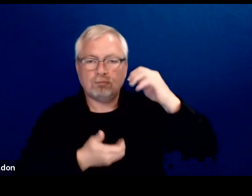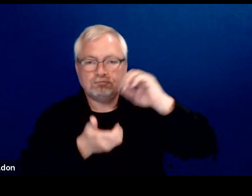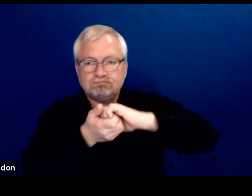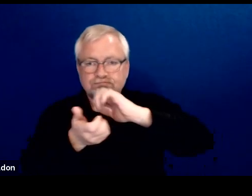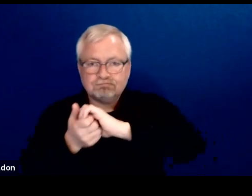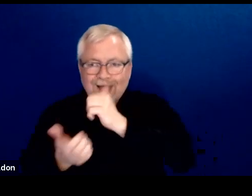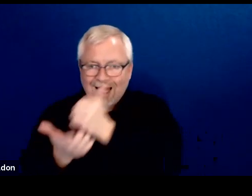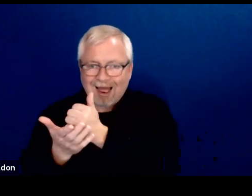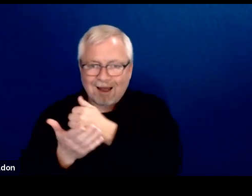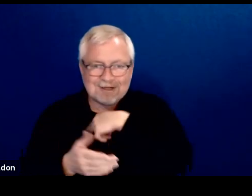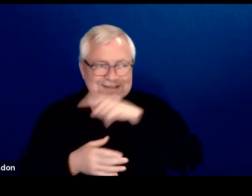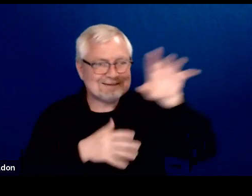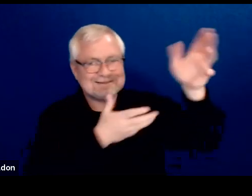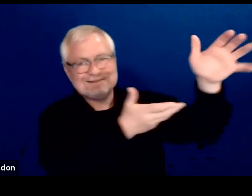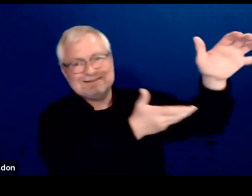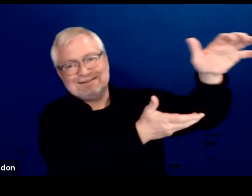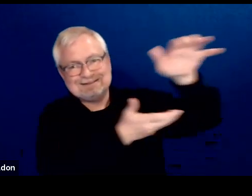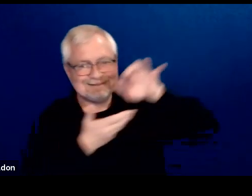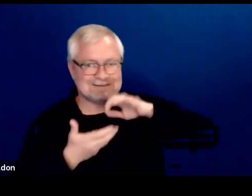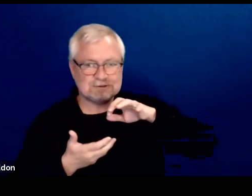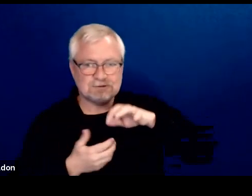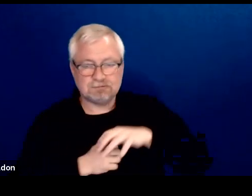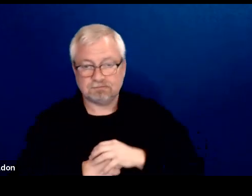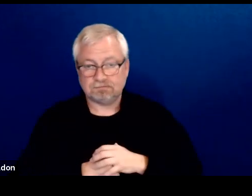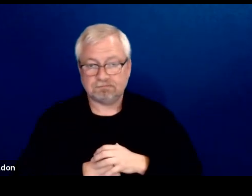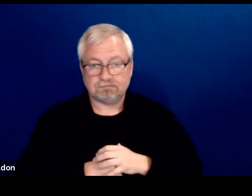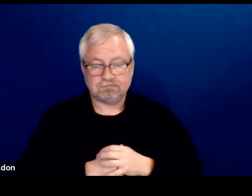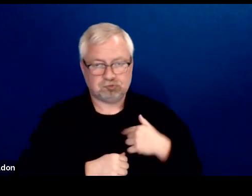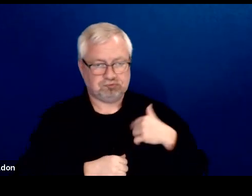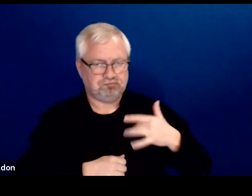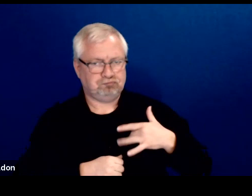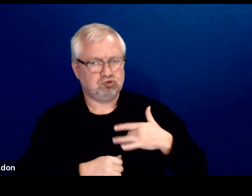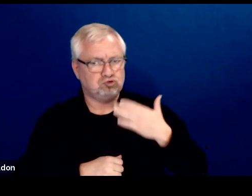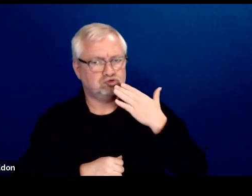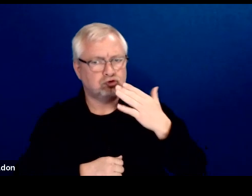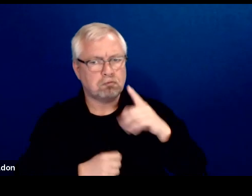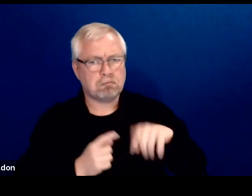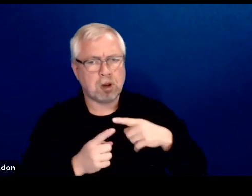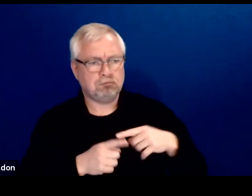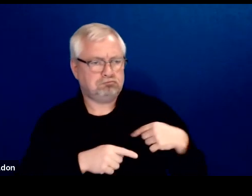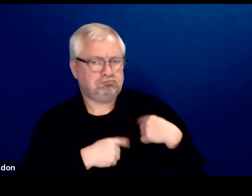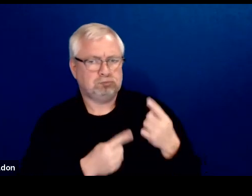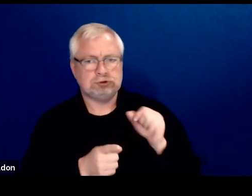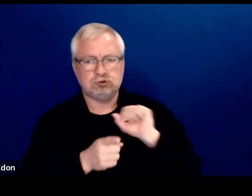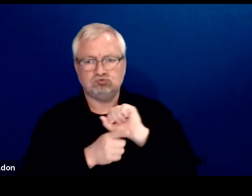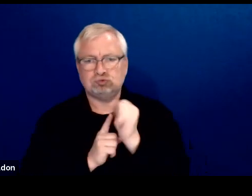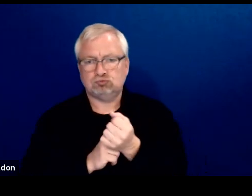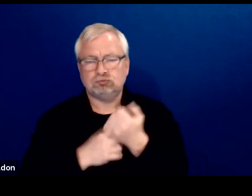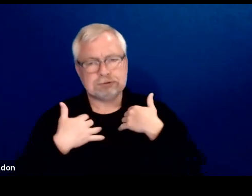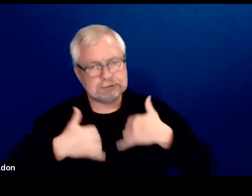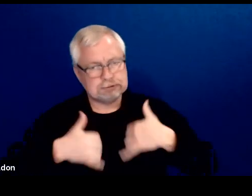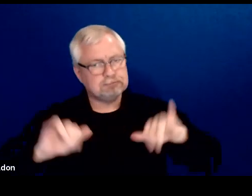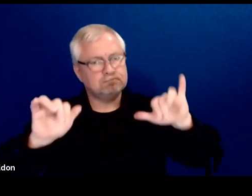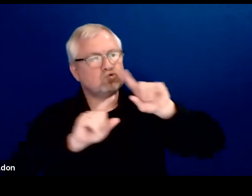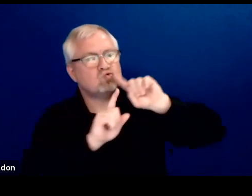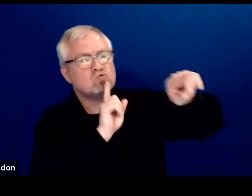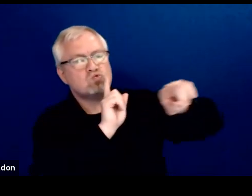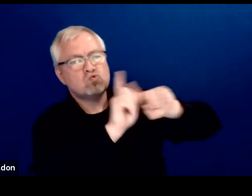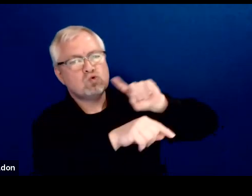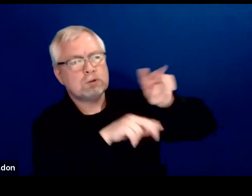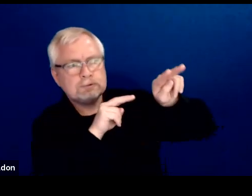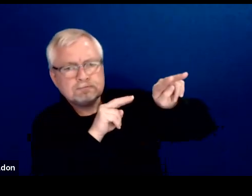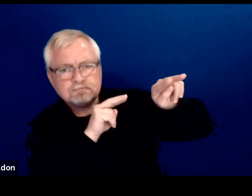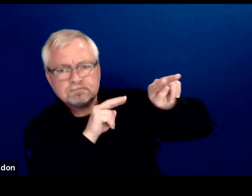across the water. And so we're feeling very good about the situation that we're in. We'll continue to place orders and continue to watch them for insurance